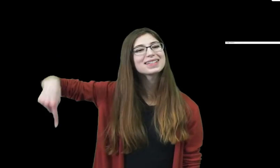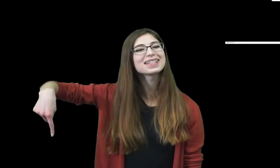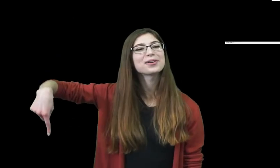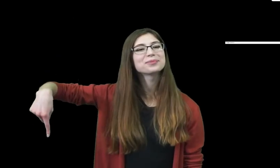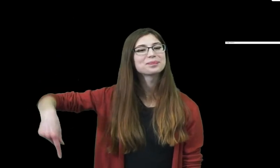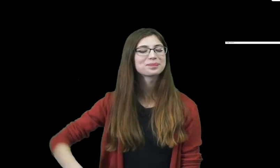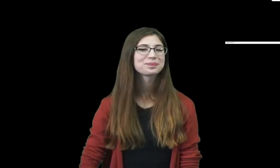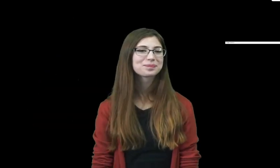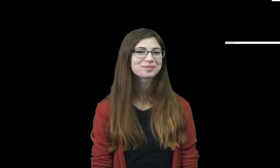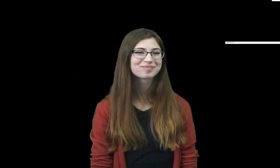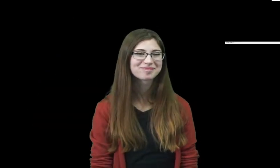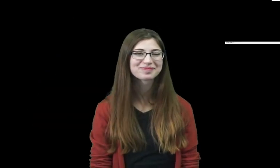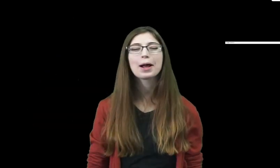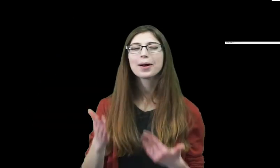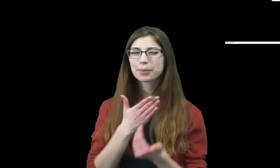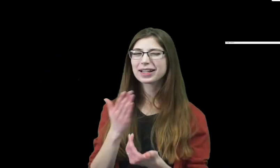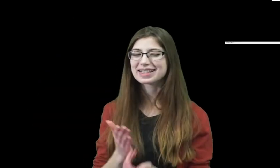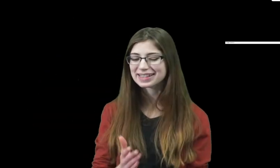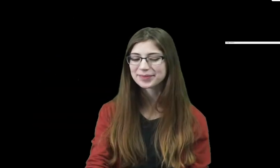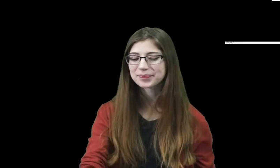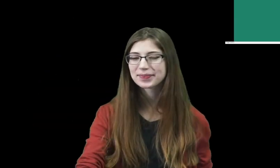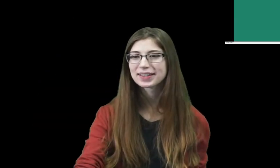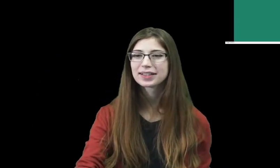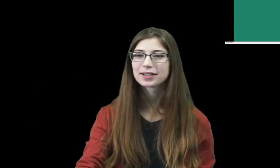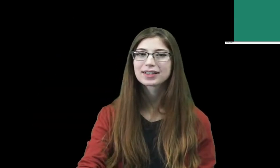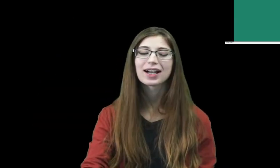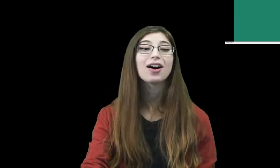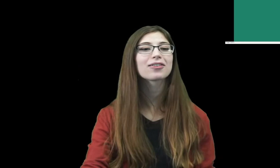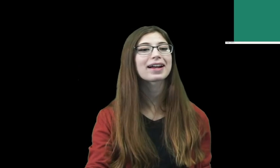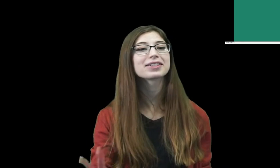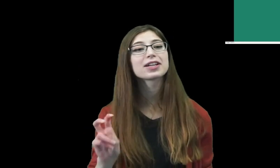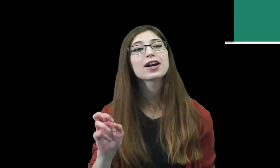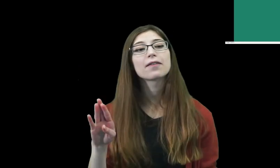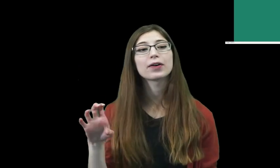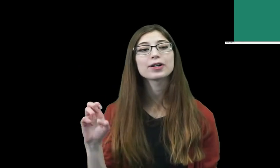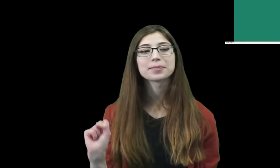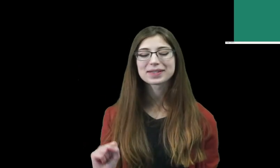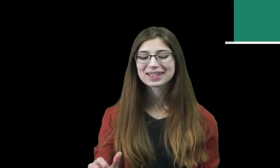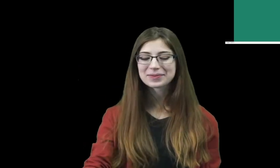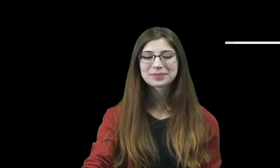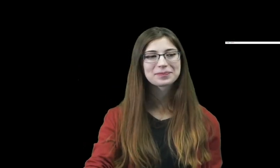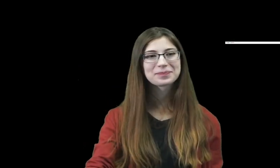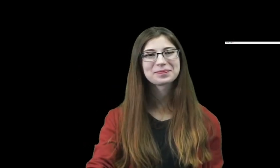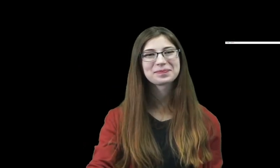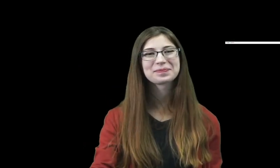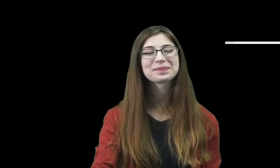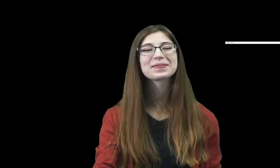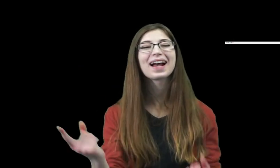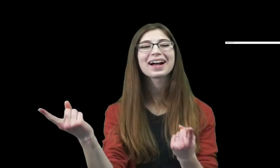Down. Pretty easy. All right, verbs.